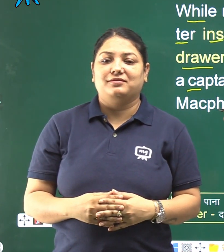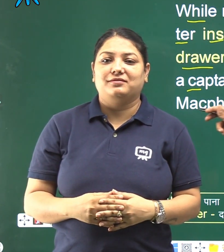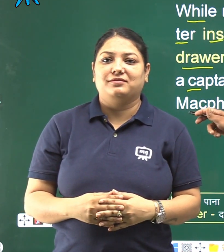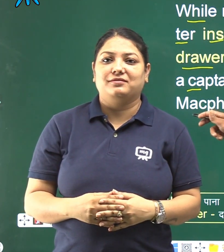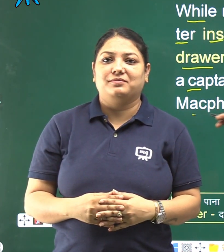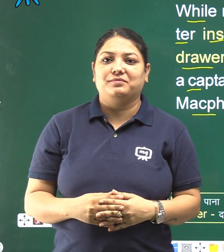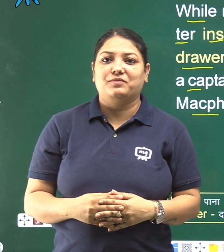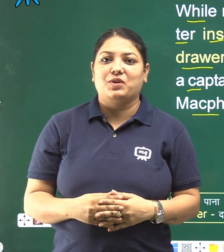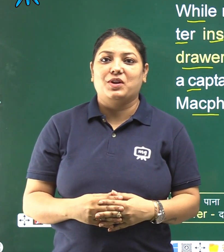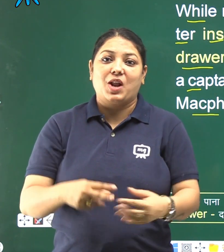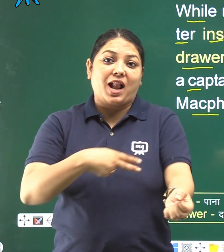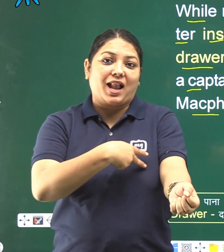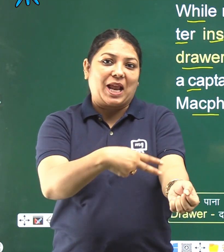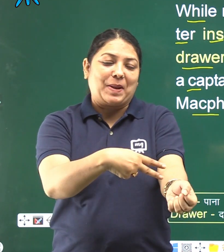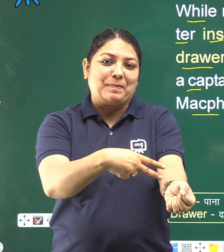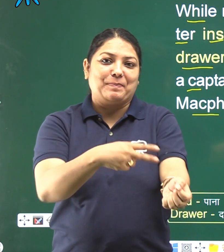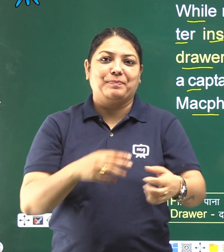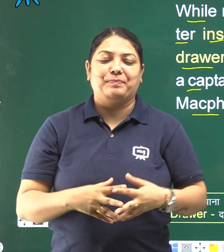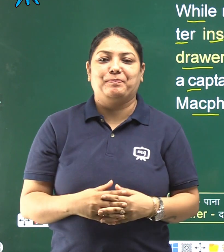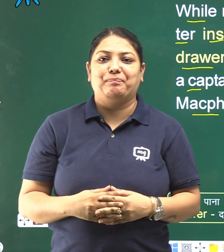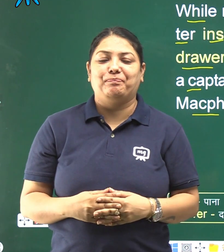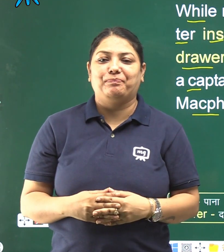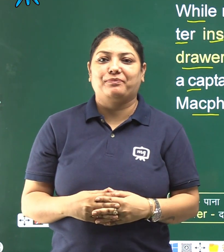Jim MacPherson